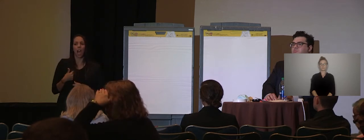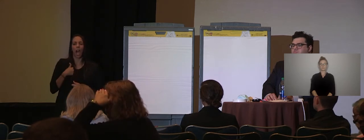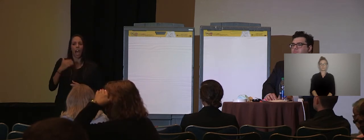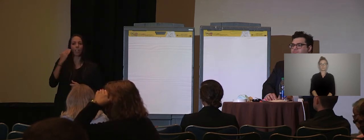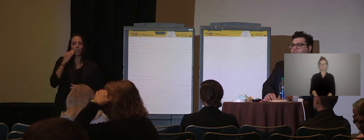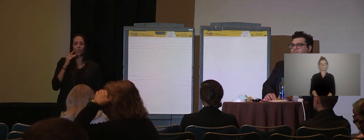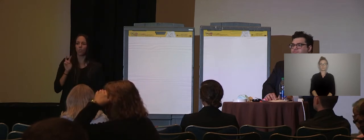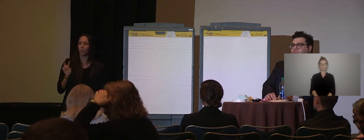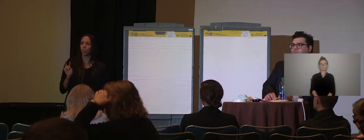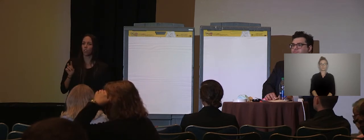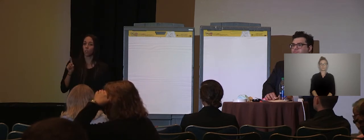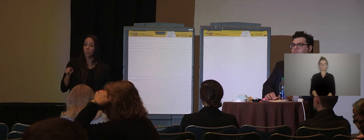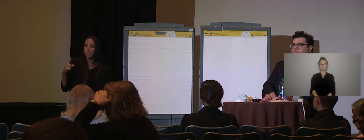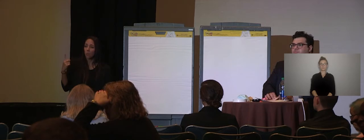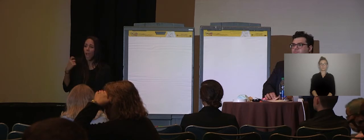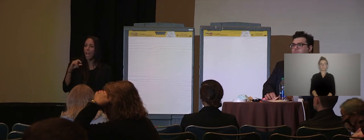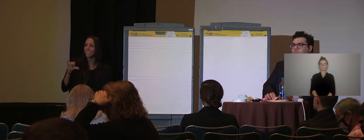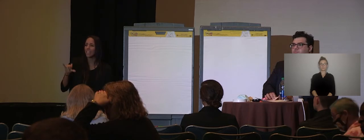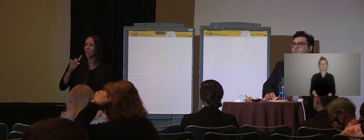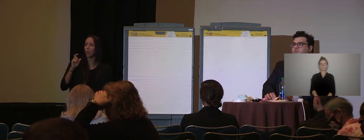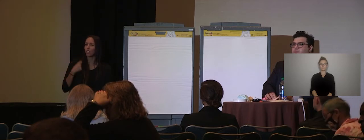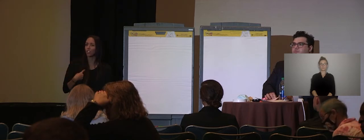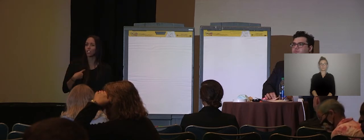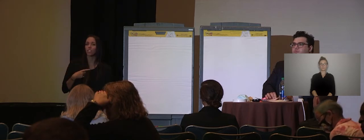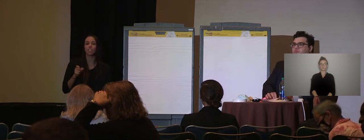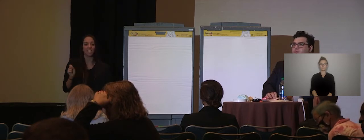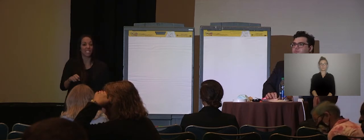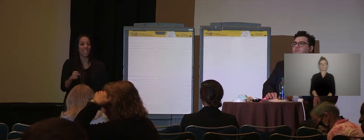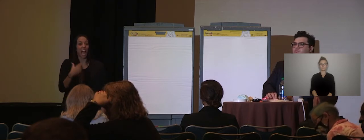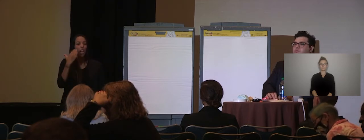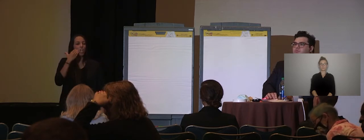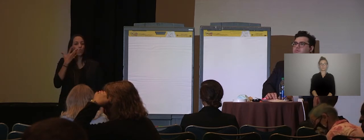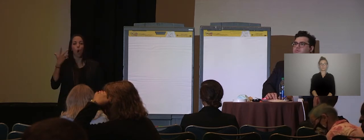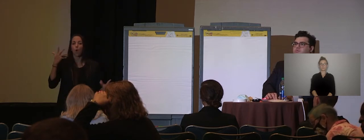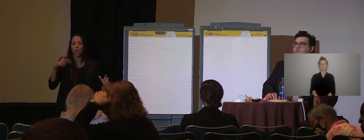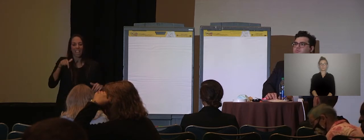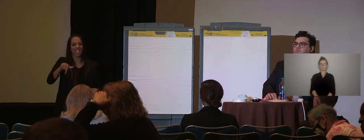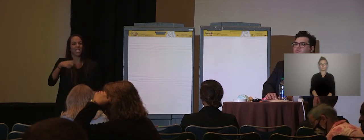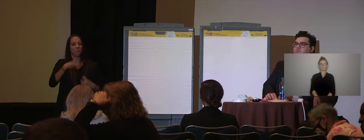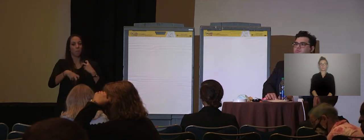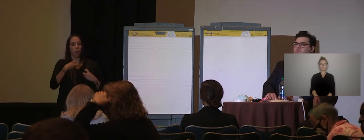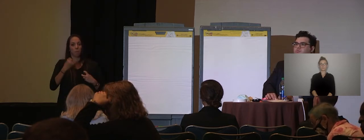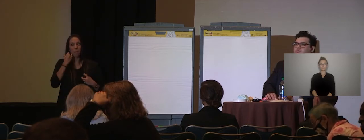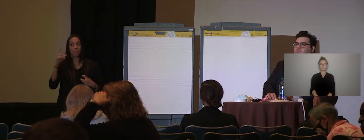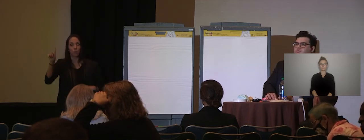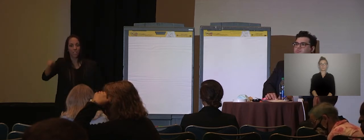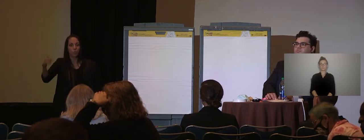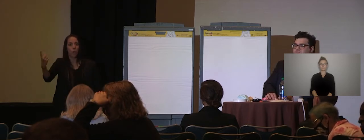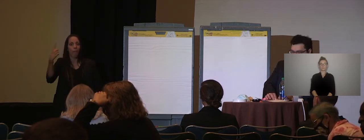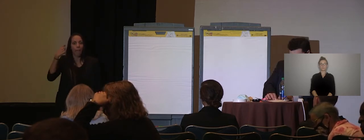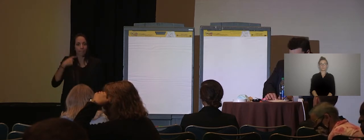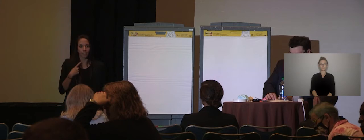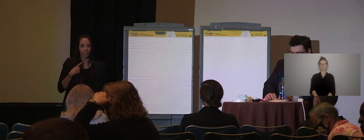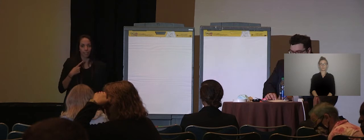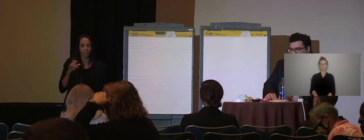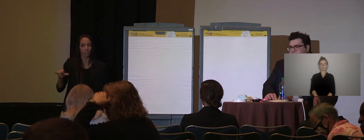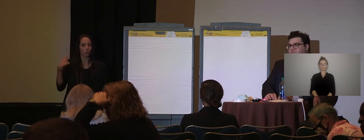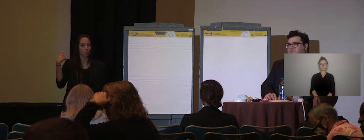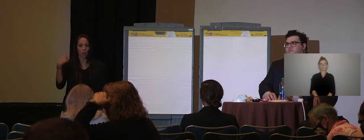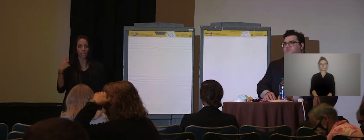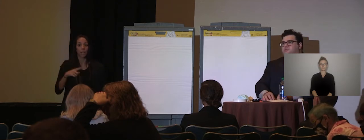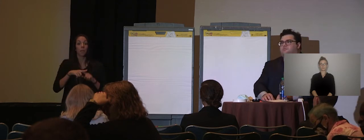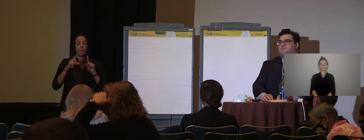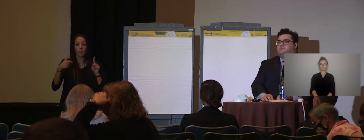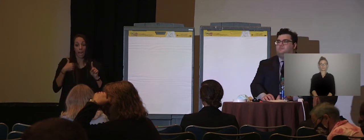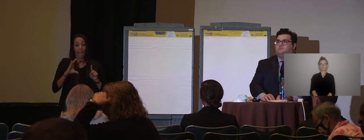problem. And I thank you very much for doing this presentation. I applaud you for doing so. But it's our